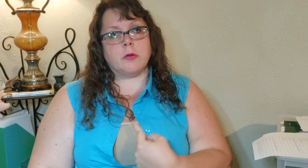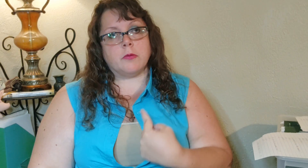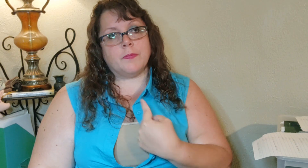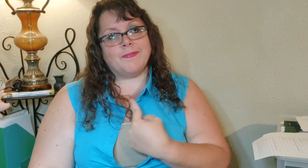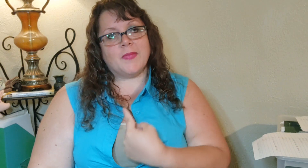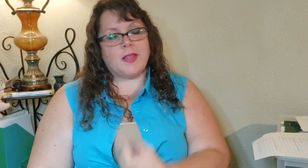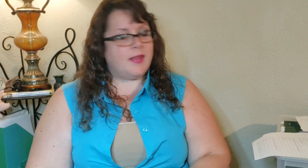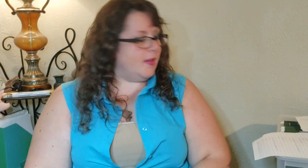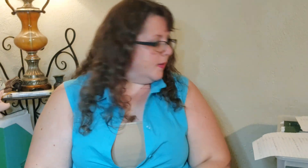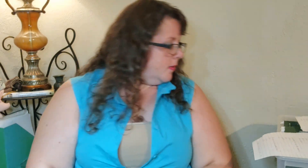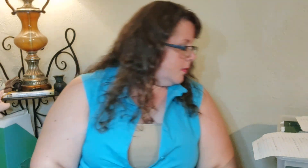alone.